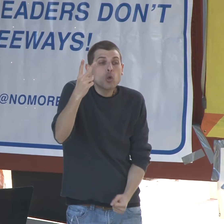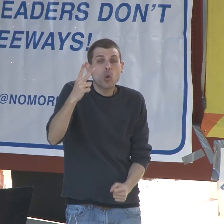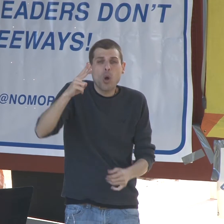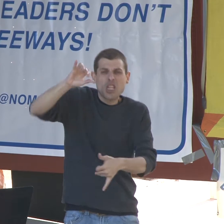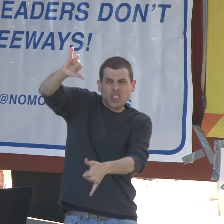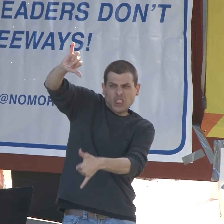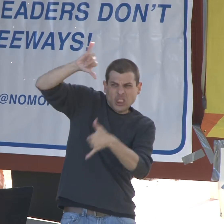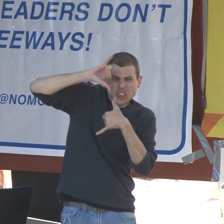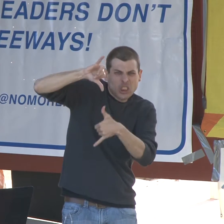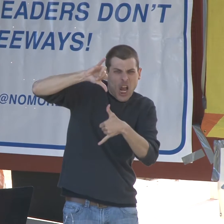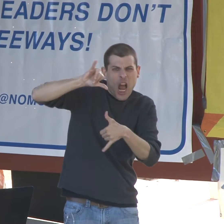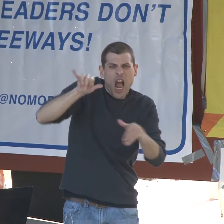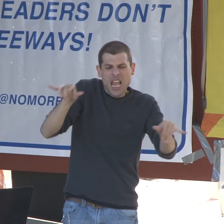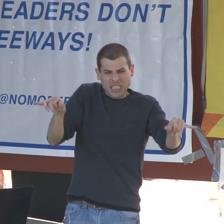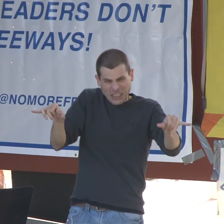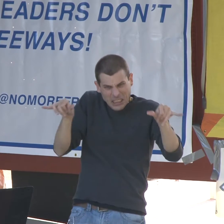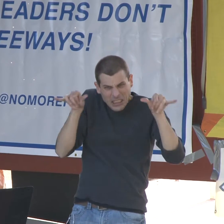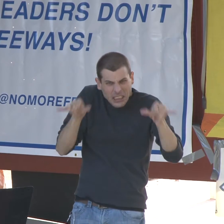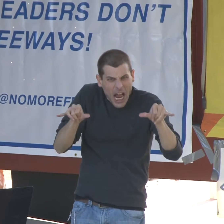2 1,000-foot-long,